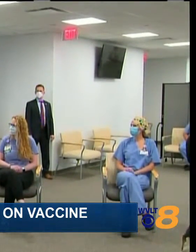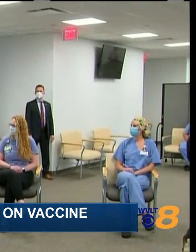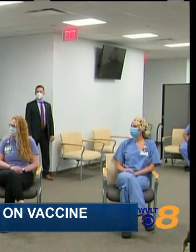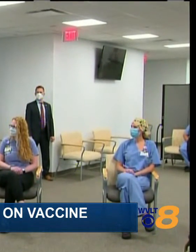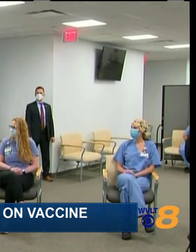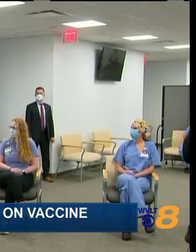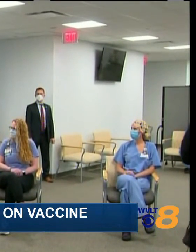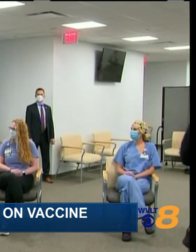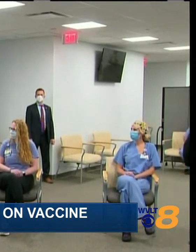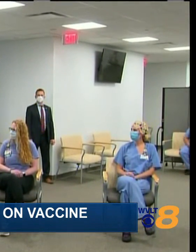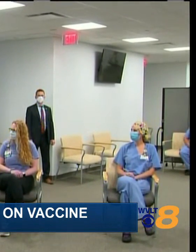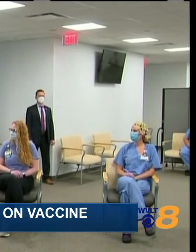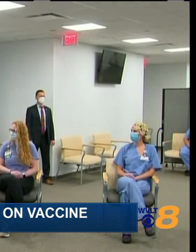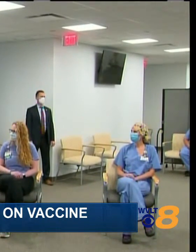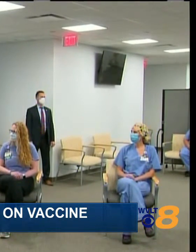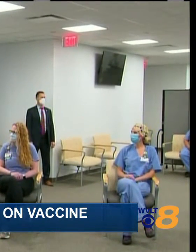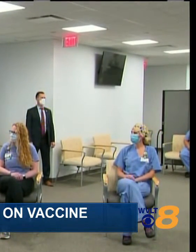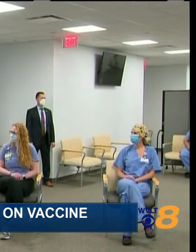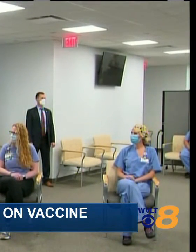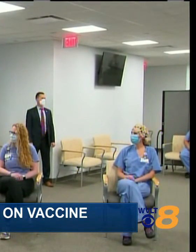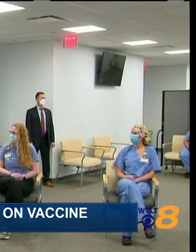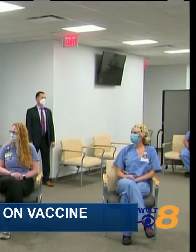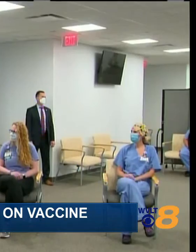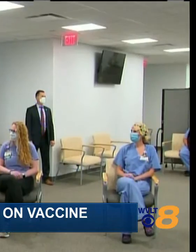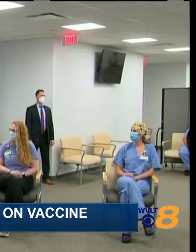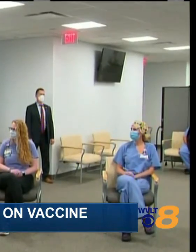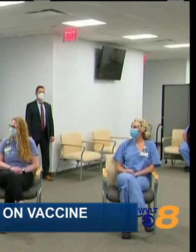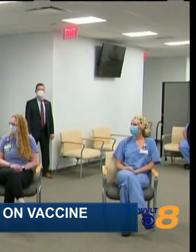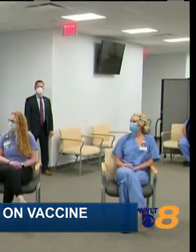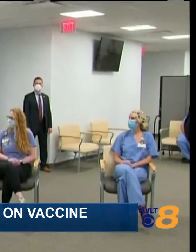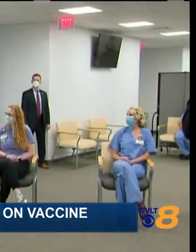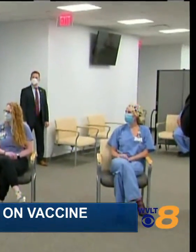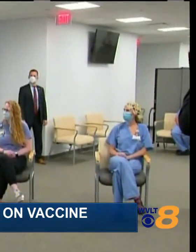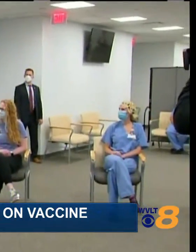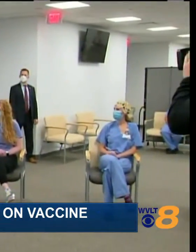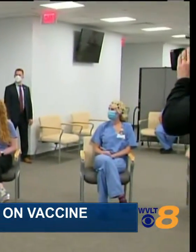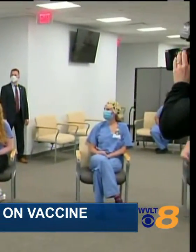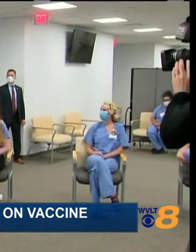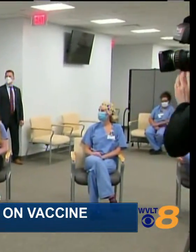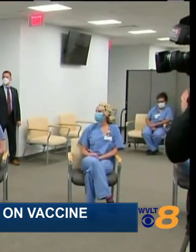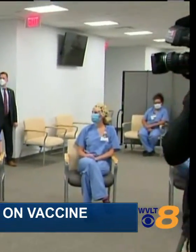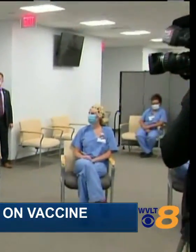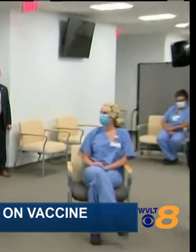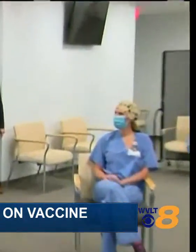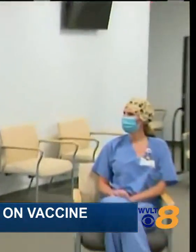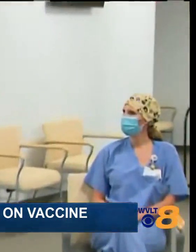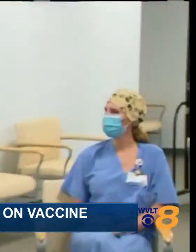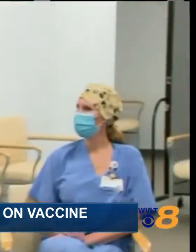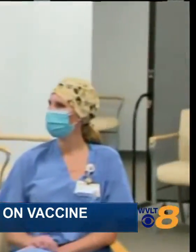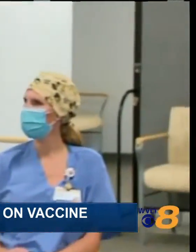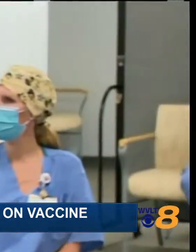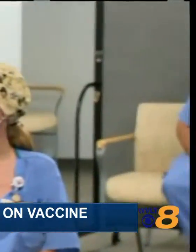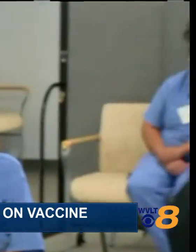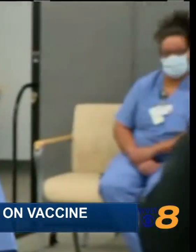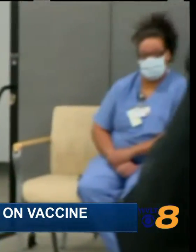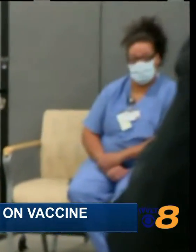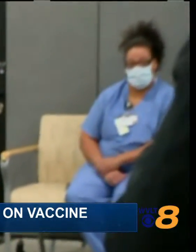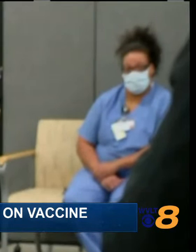and effectively managing capacity. Thank you very much to every single one of you who have played a significant role,